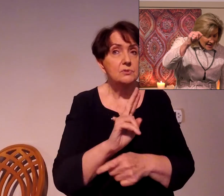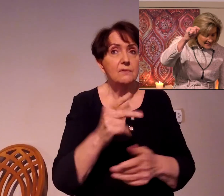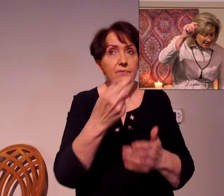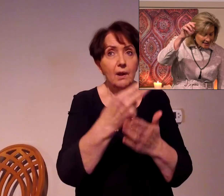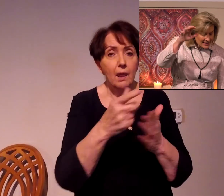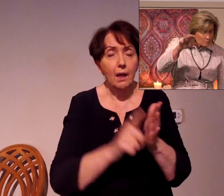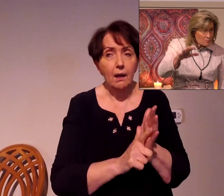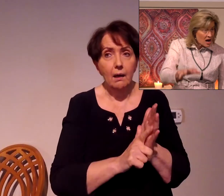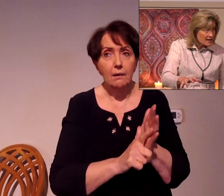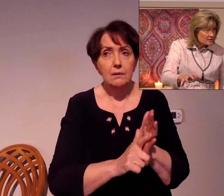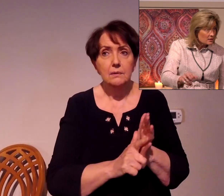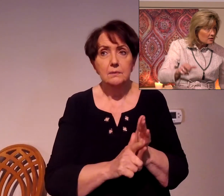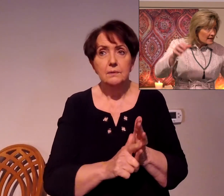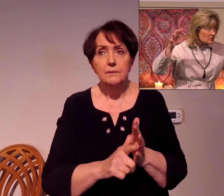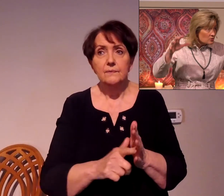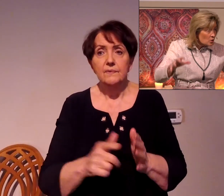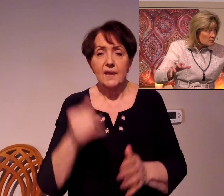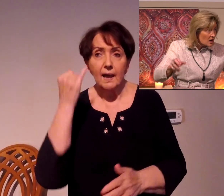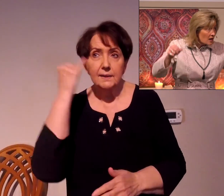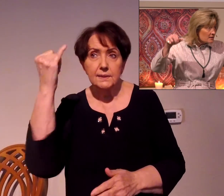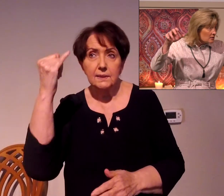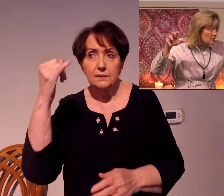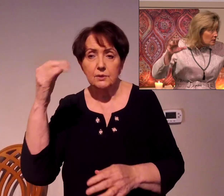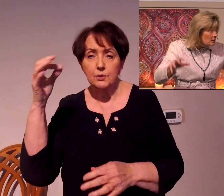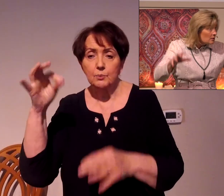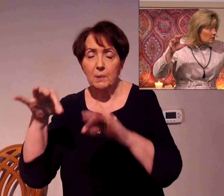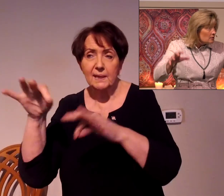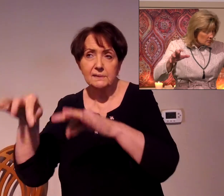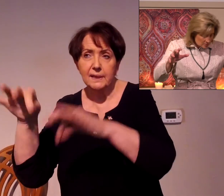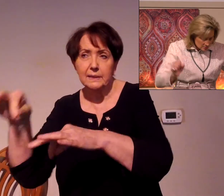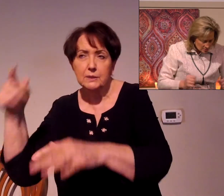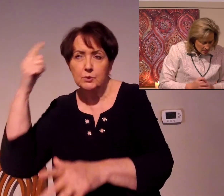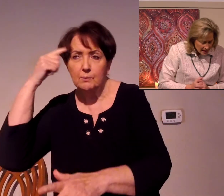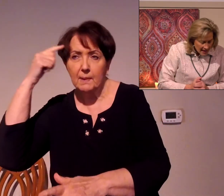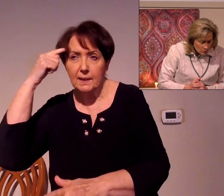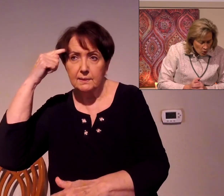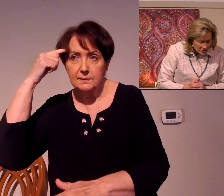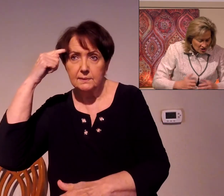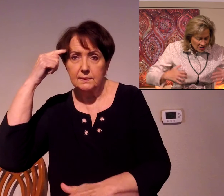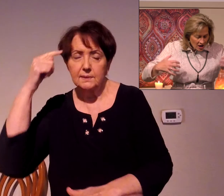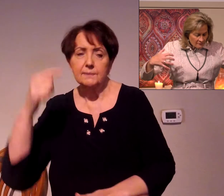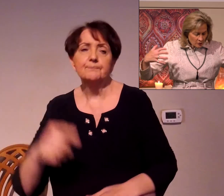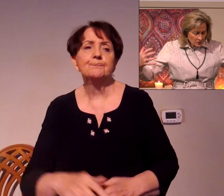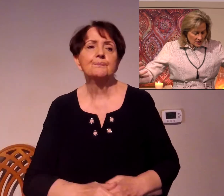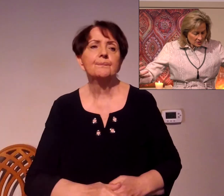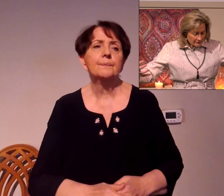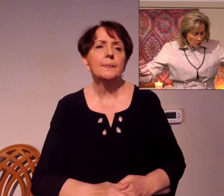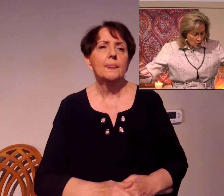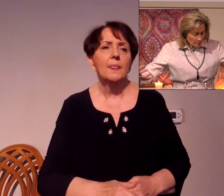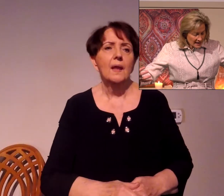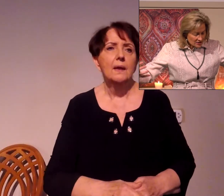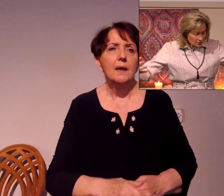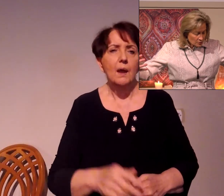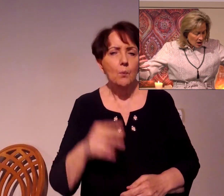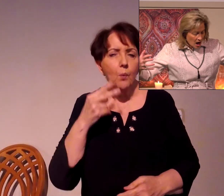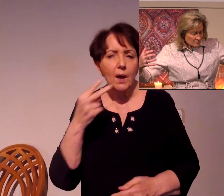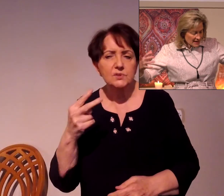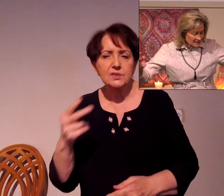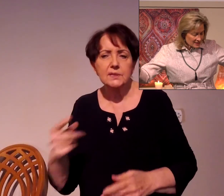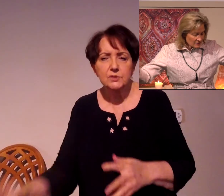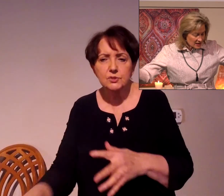planting the idea in mind, that's the one mind, and watching it come forth into form,